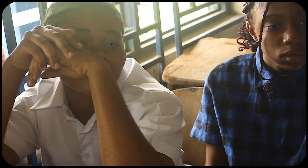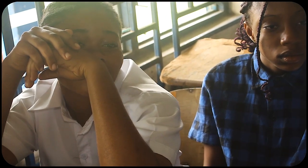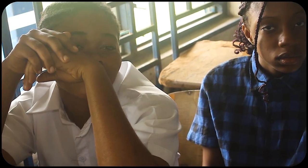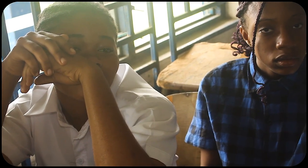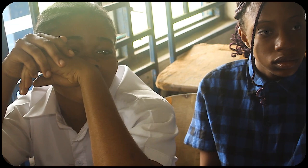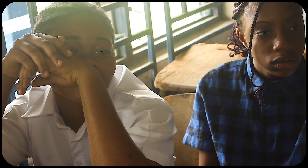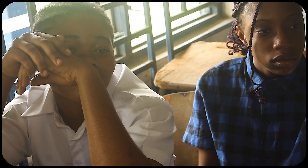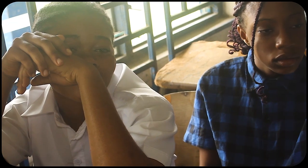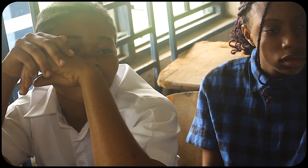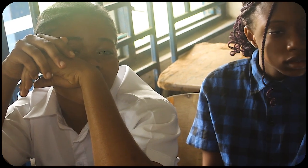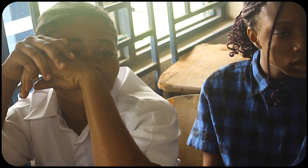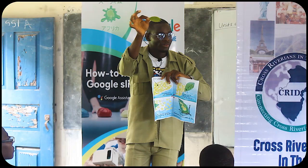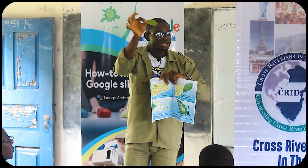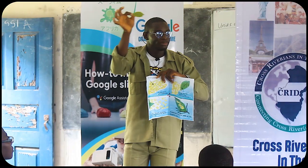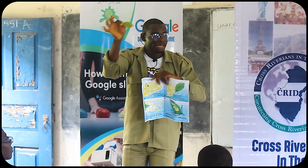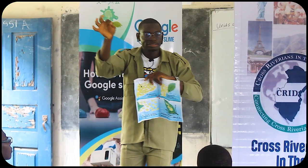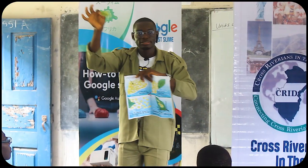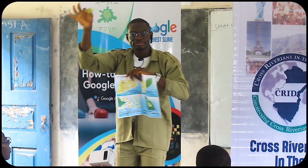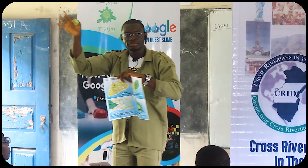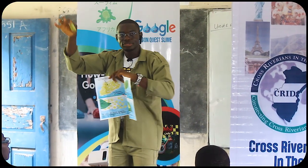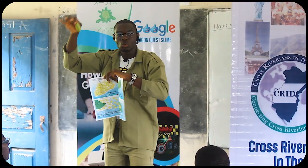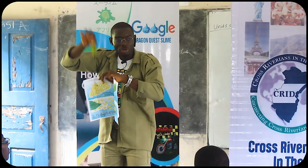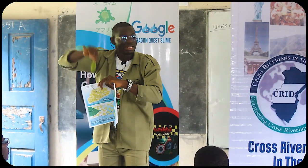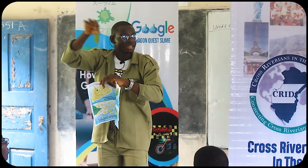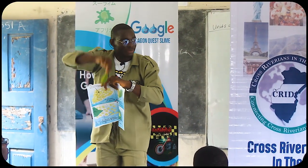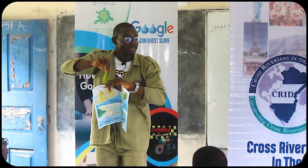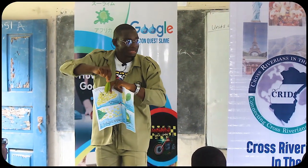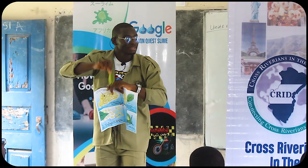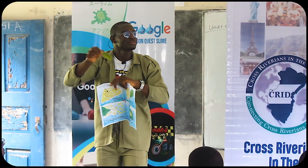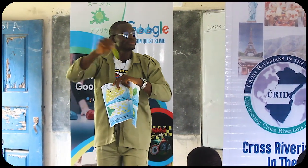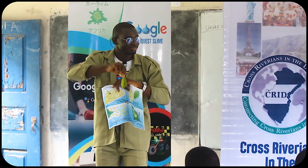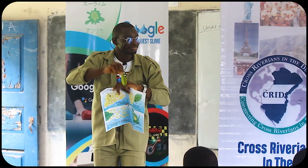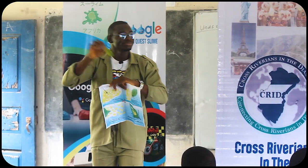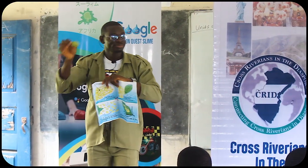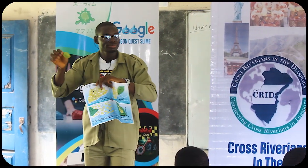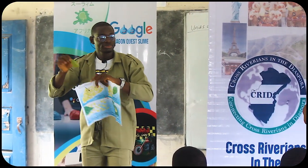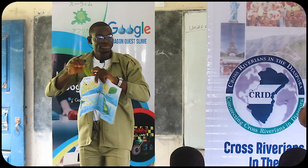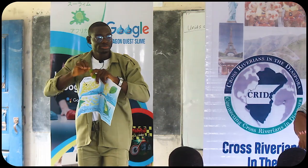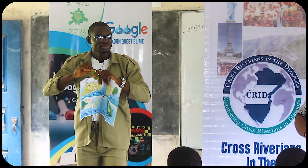because this plant, the Aldrovanda plant, the water living plant,